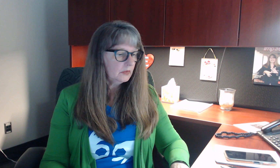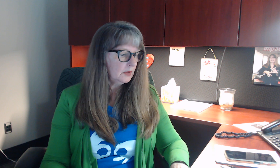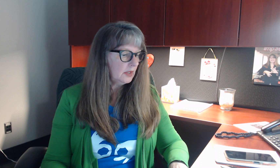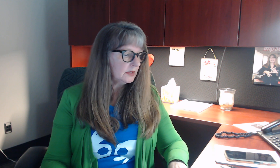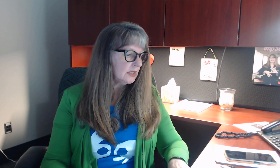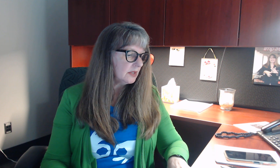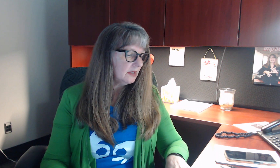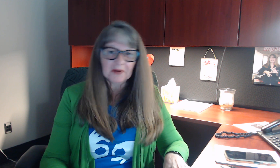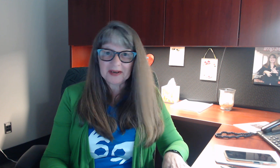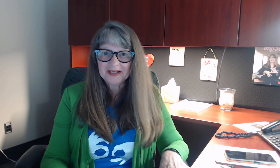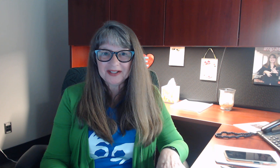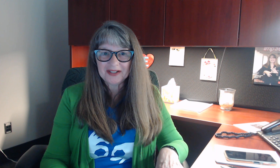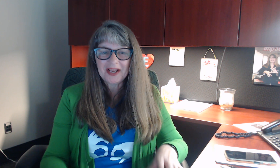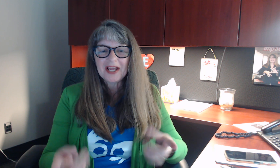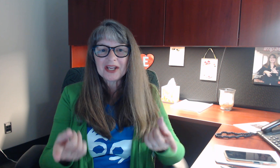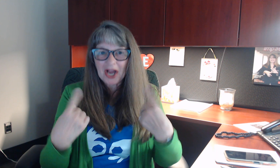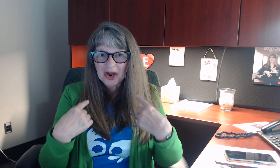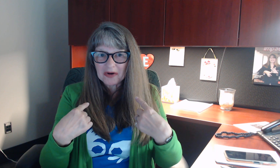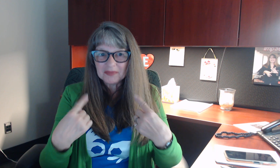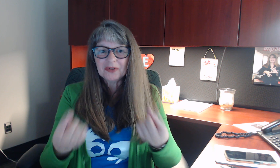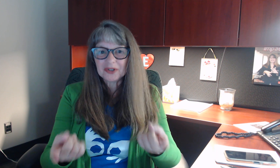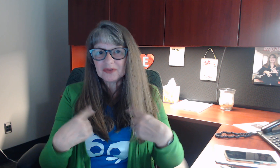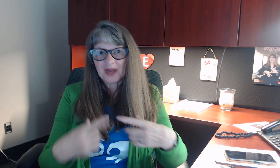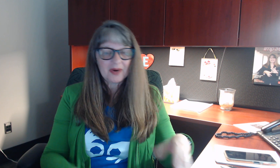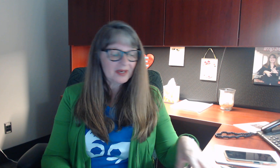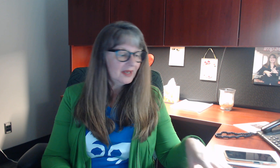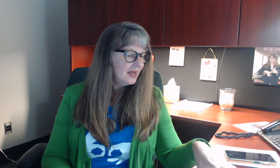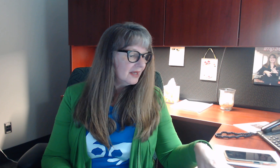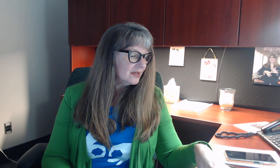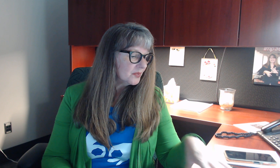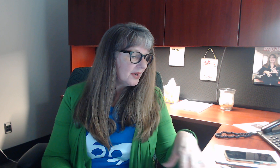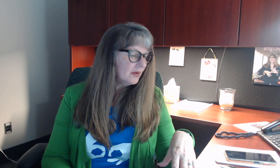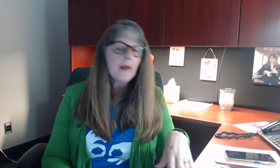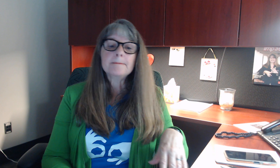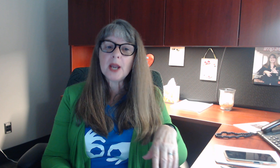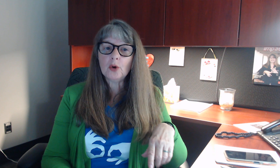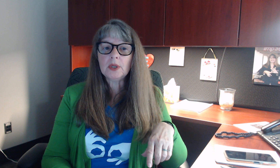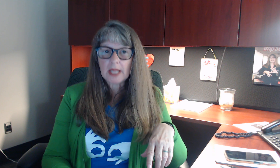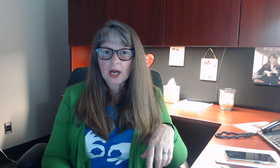It's easy, right? Come, you could do that way as well. Parallel.